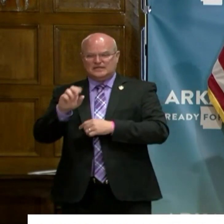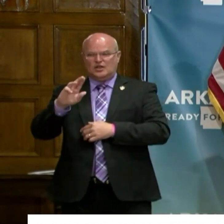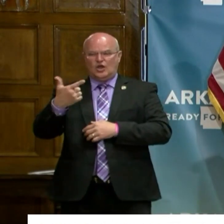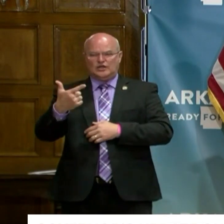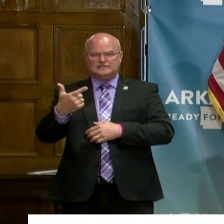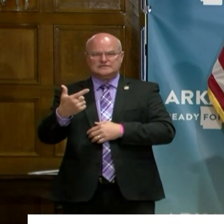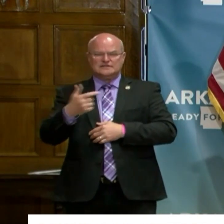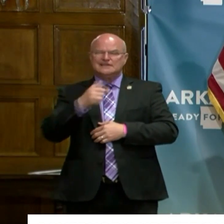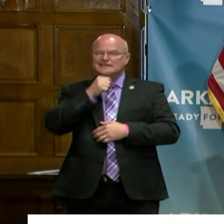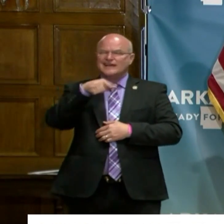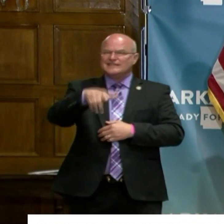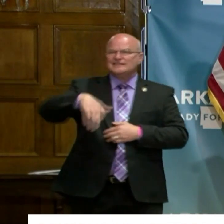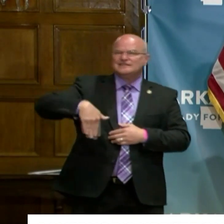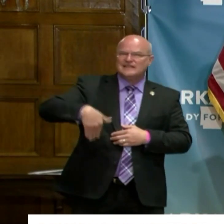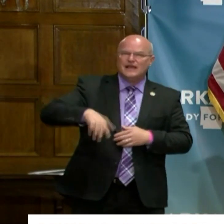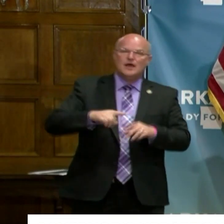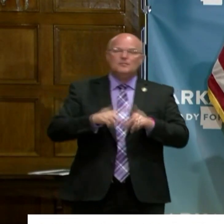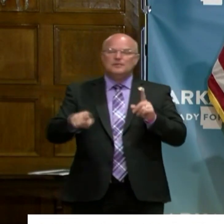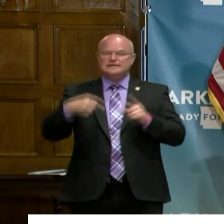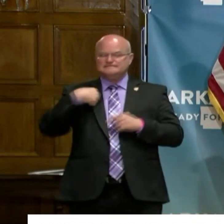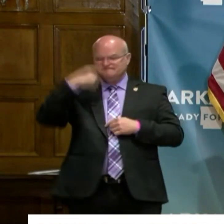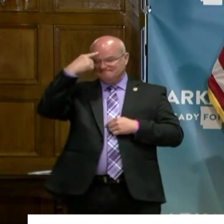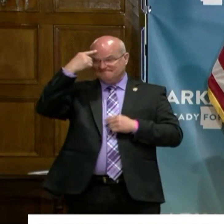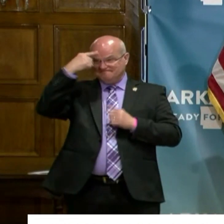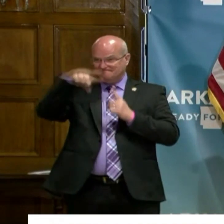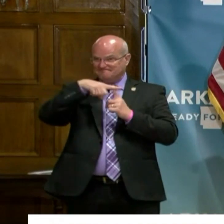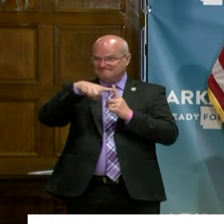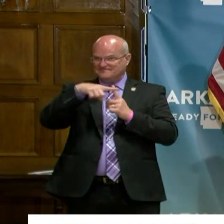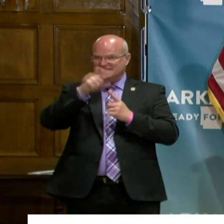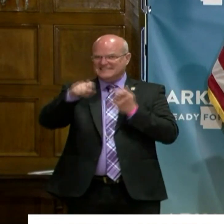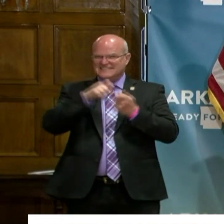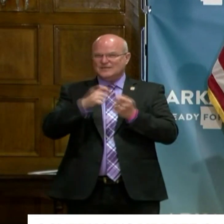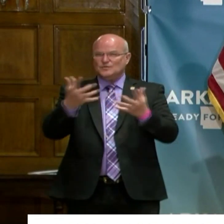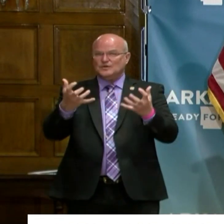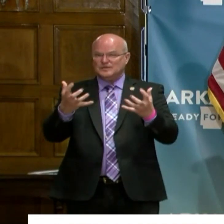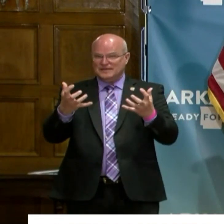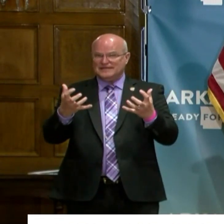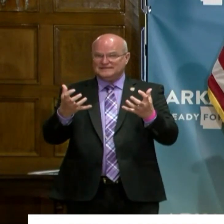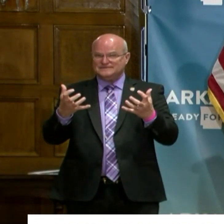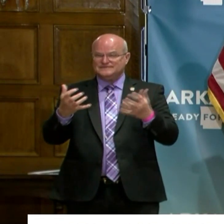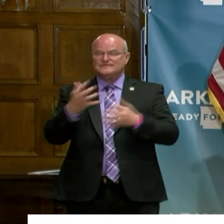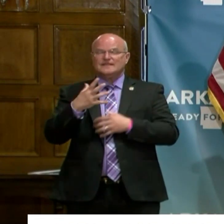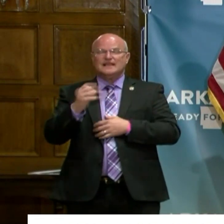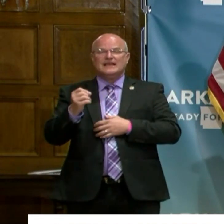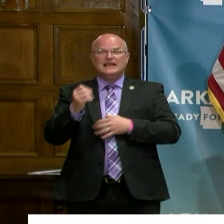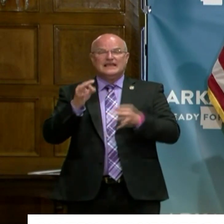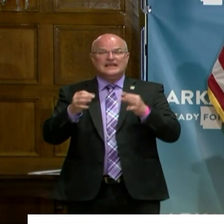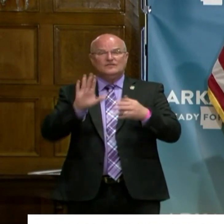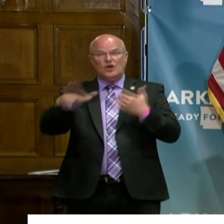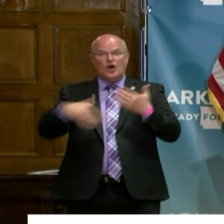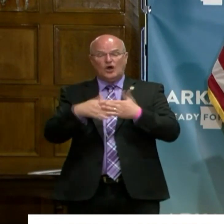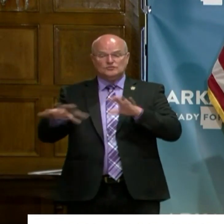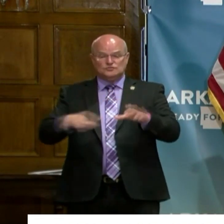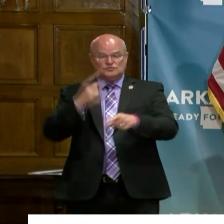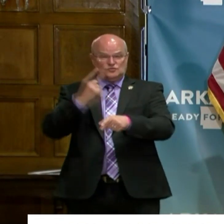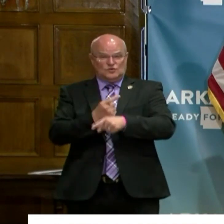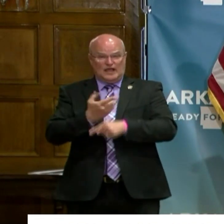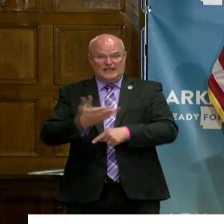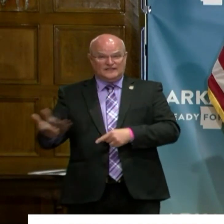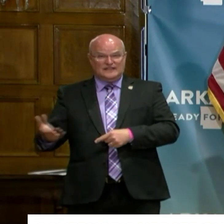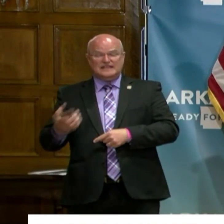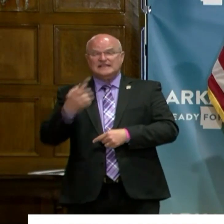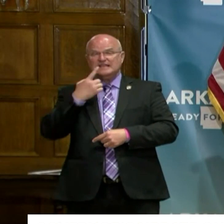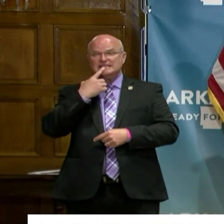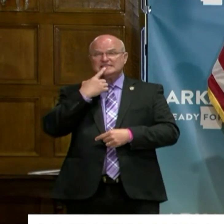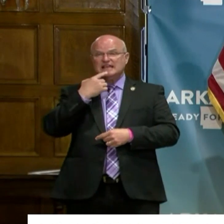August. So we're not there yet, but I'm optimistic that's exactly where we want to be. And if we all do the right thing and say,